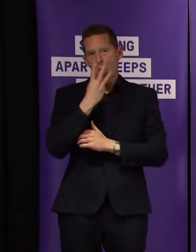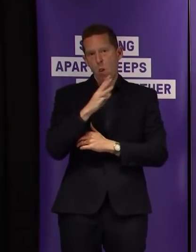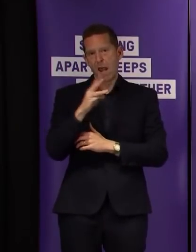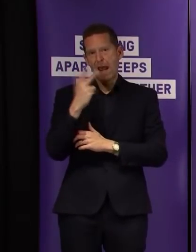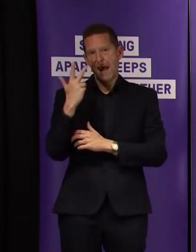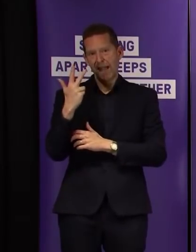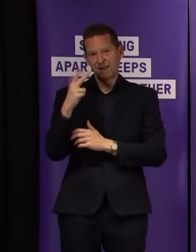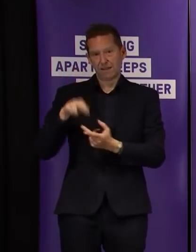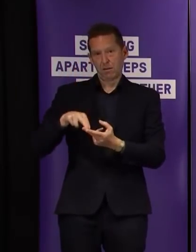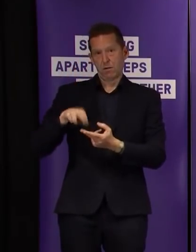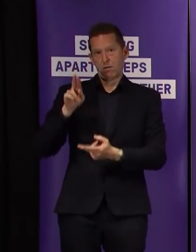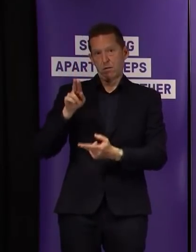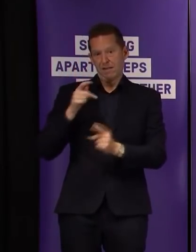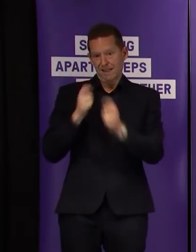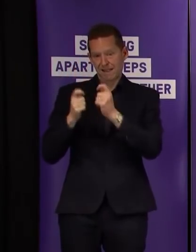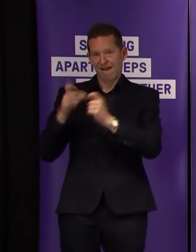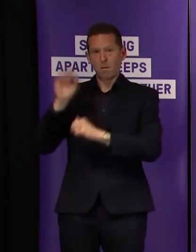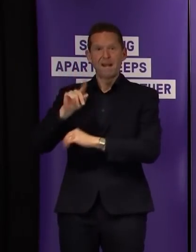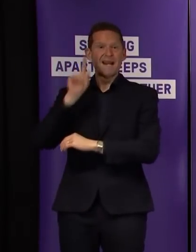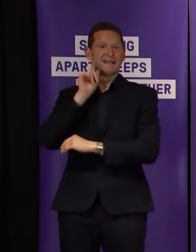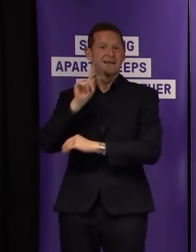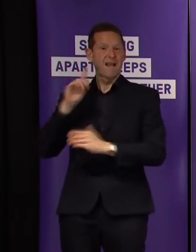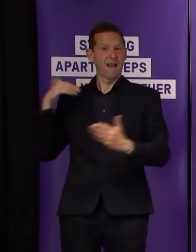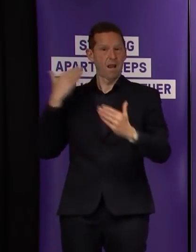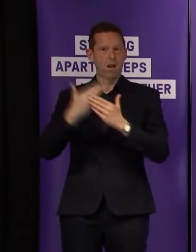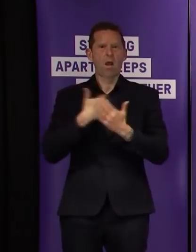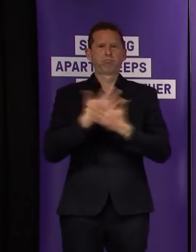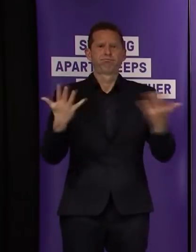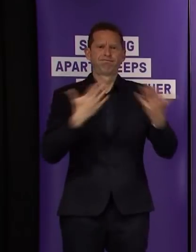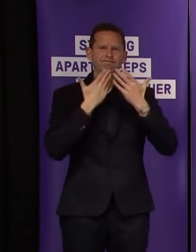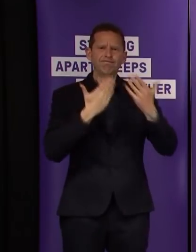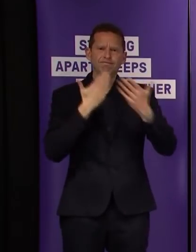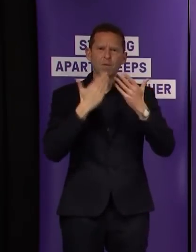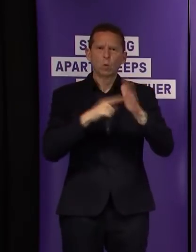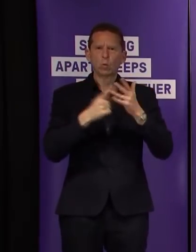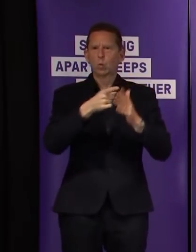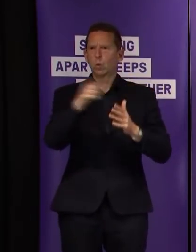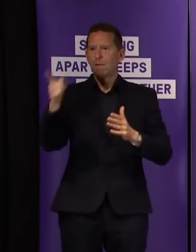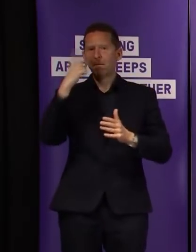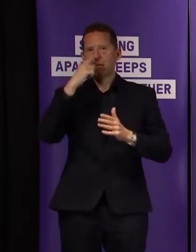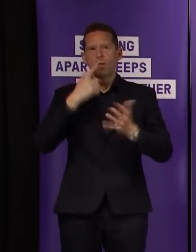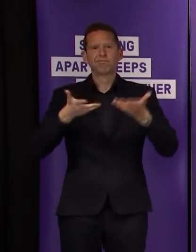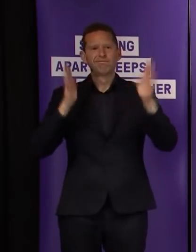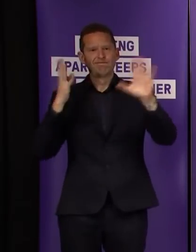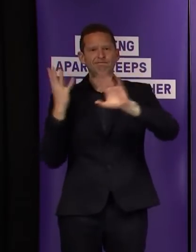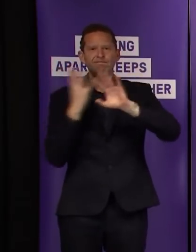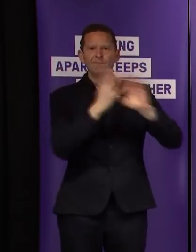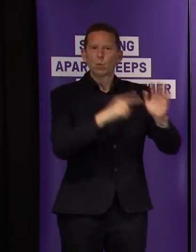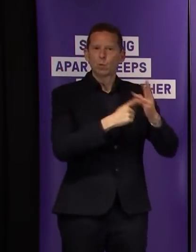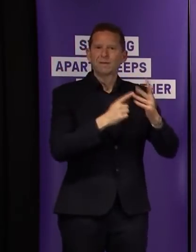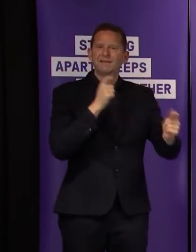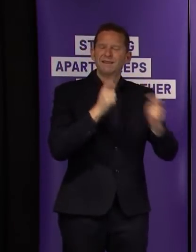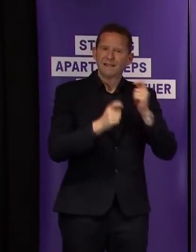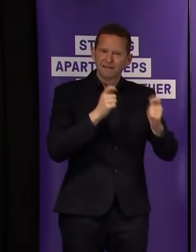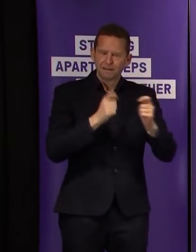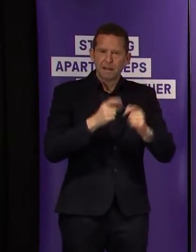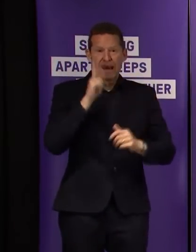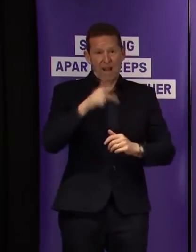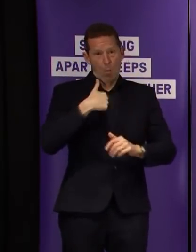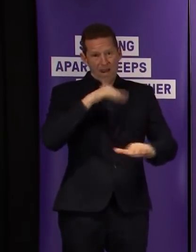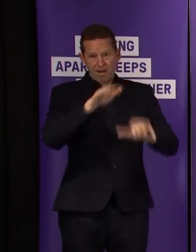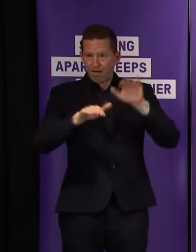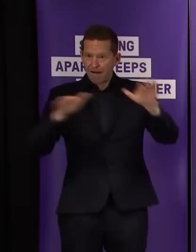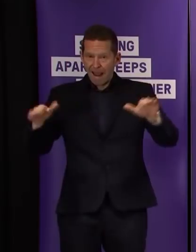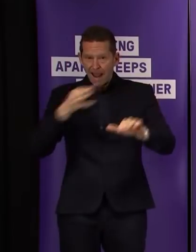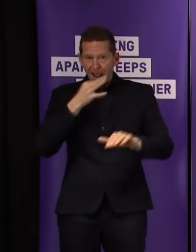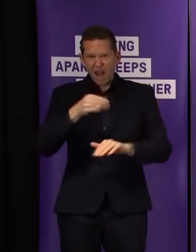18,338 since yesterday, and we thank each and every one of those Victorians for coming forward and getting tested, and we again ask all Victorians with